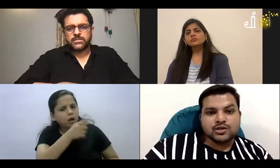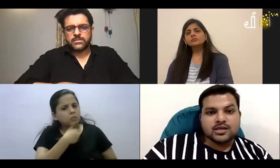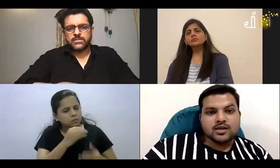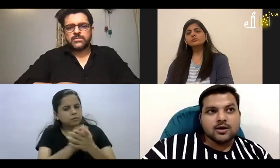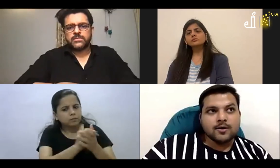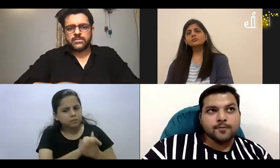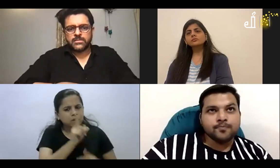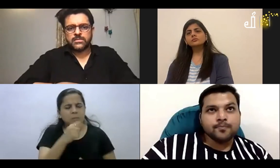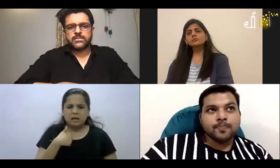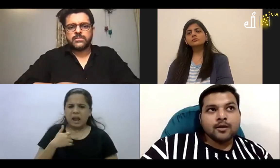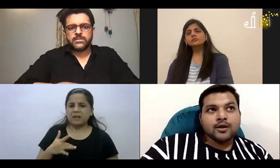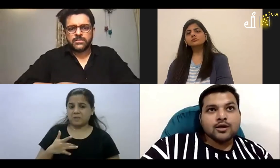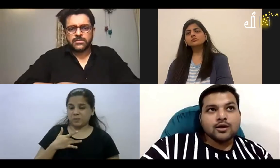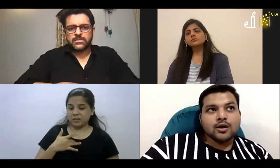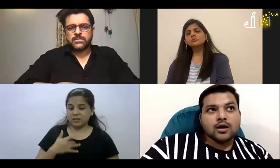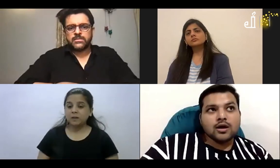should